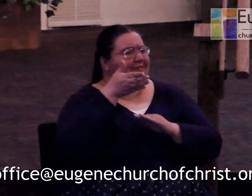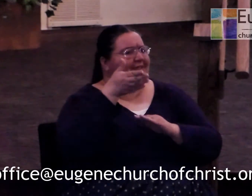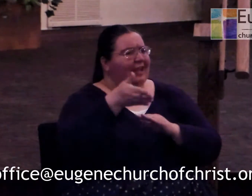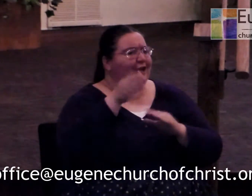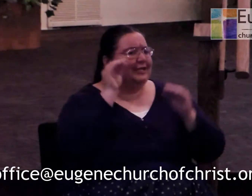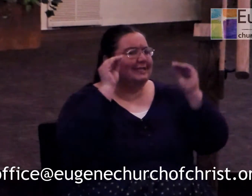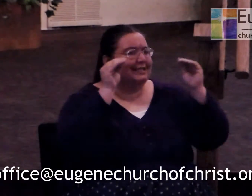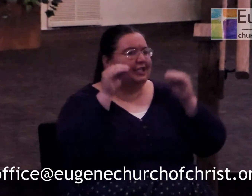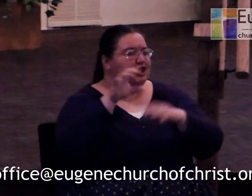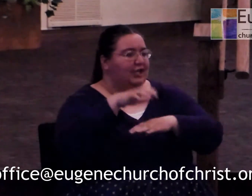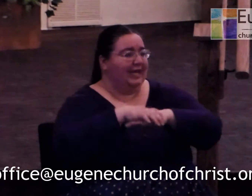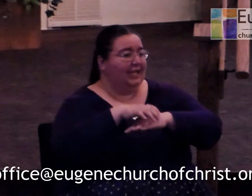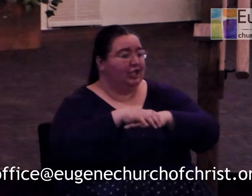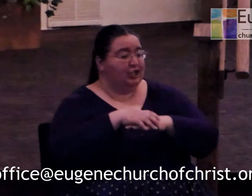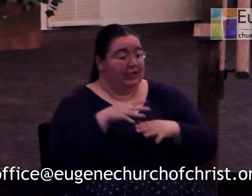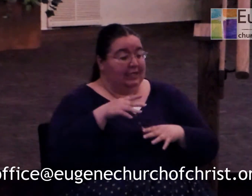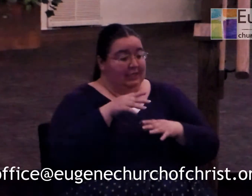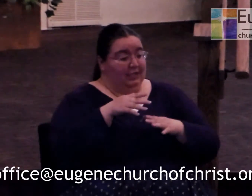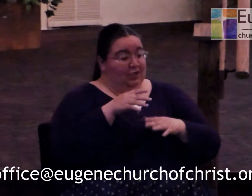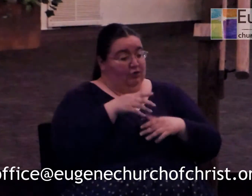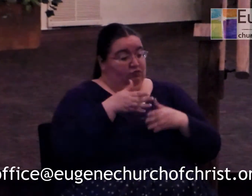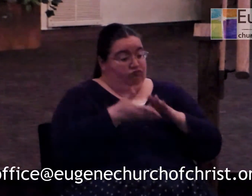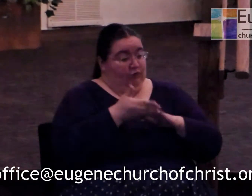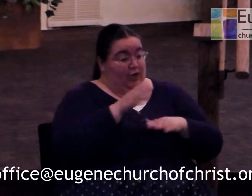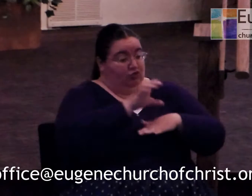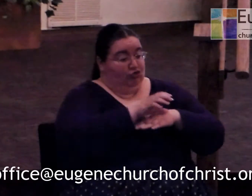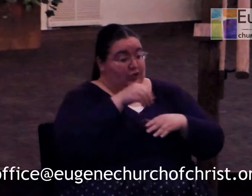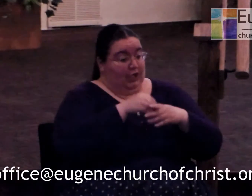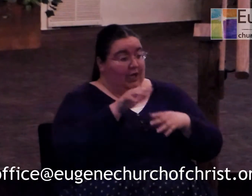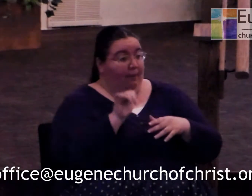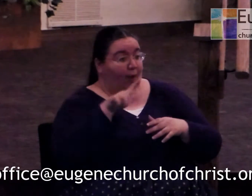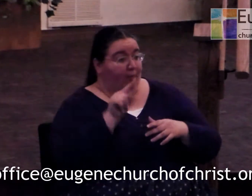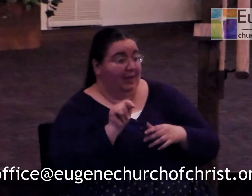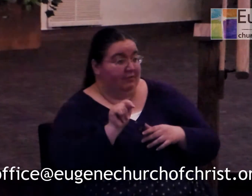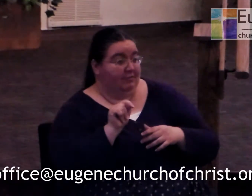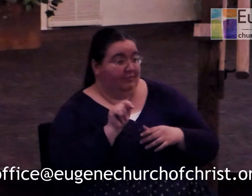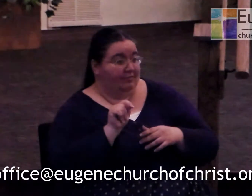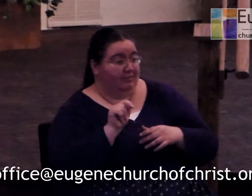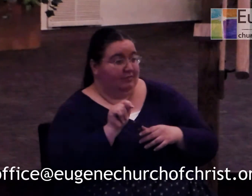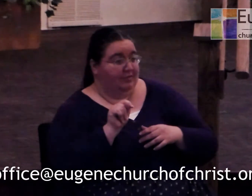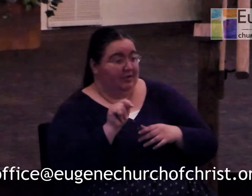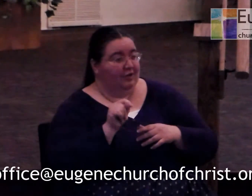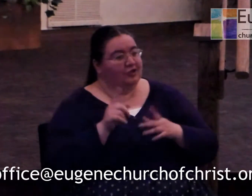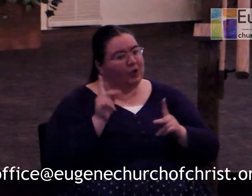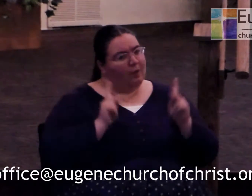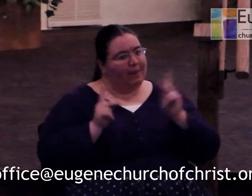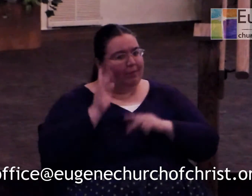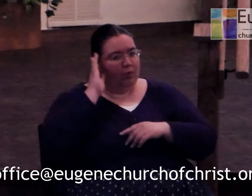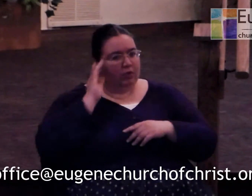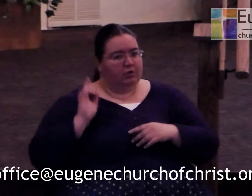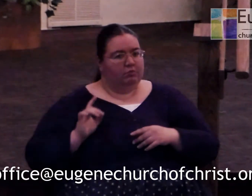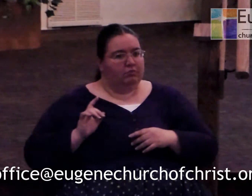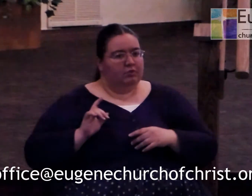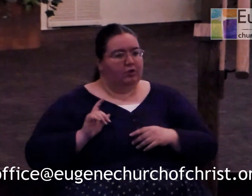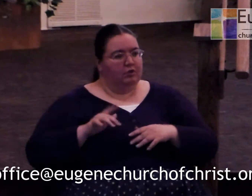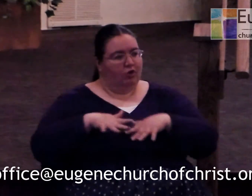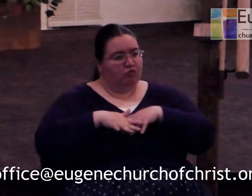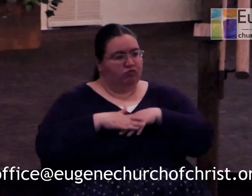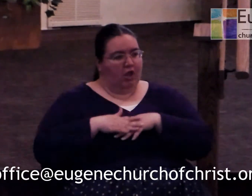with this church in his apartment. And they would show up at different times so as not to draw attention. And so you'd have this family was supposed to